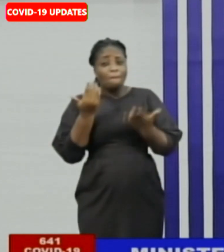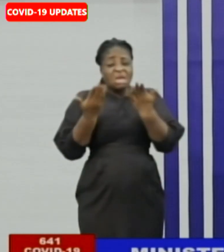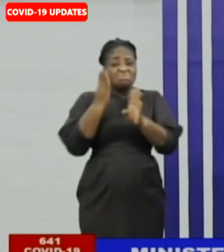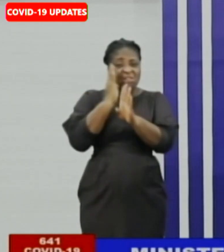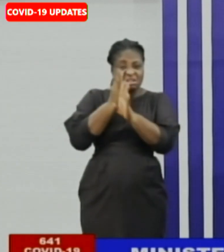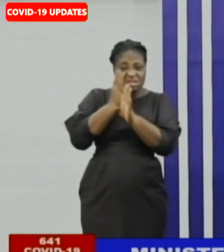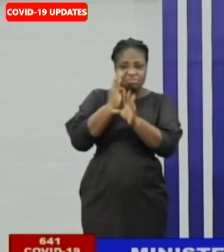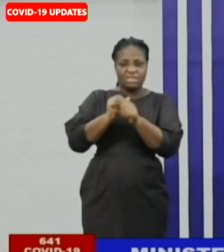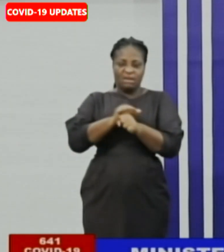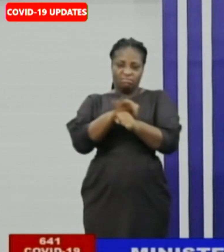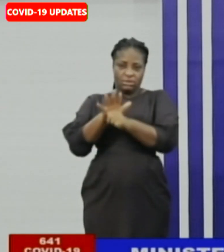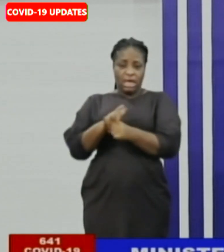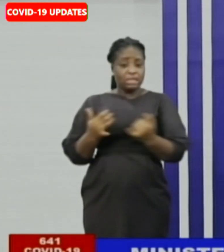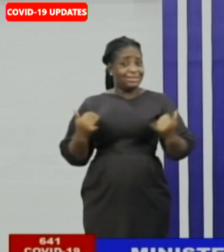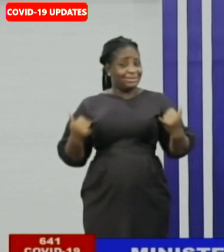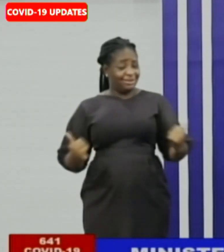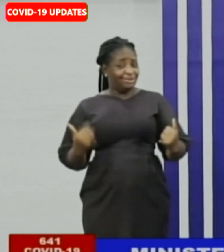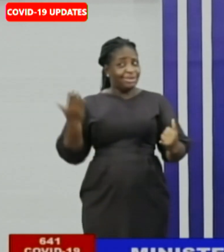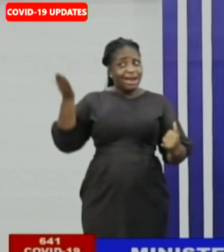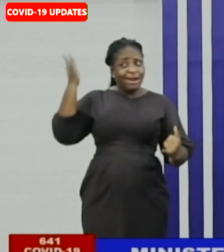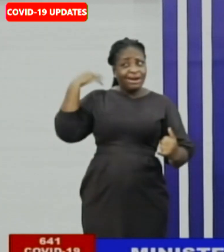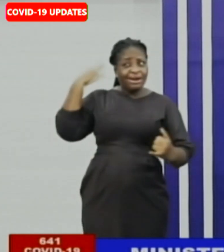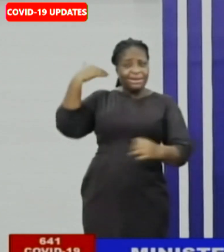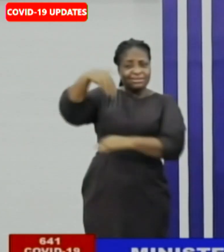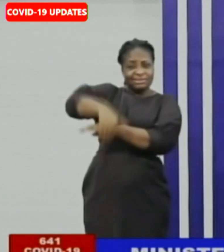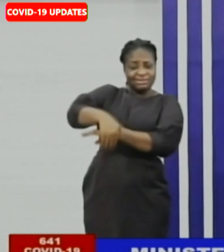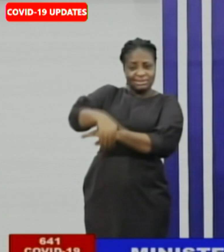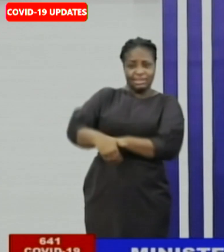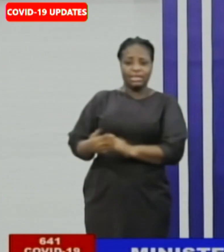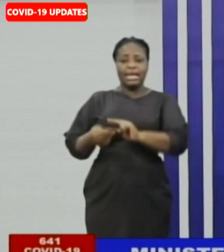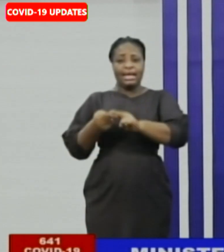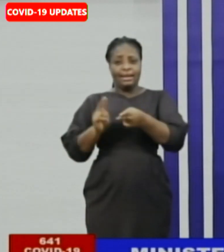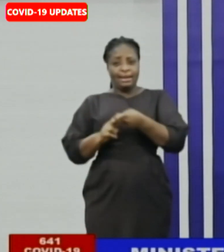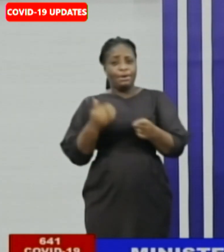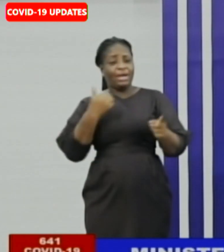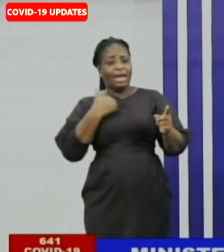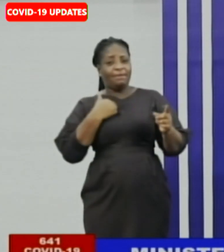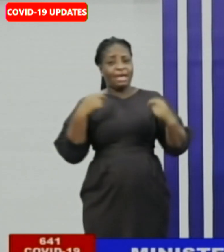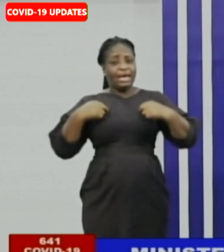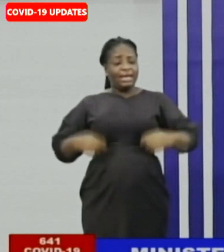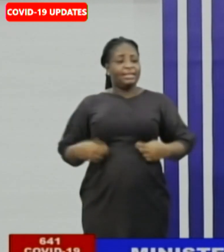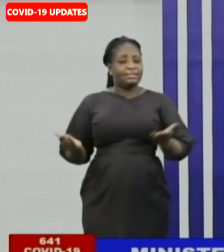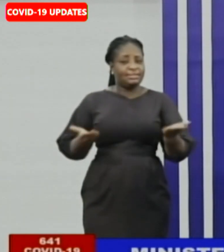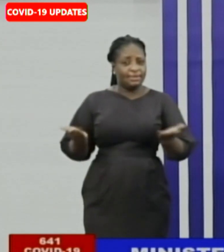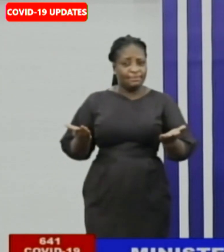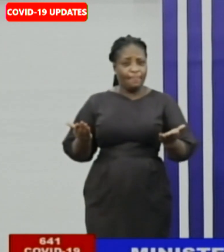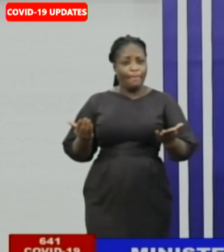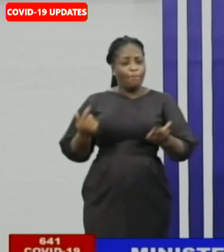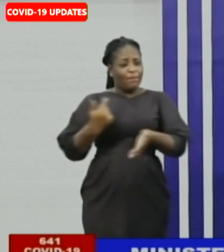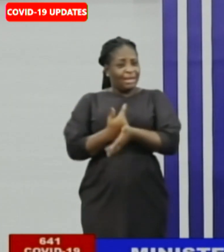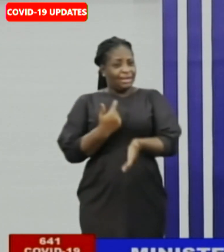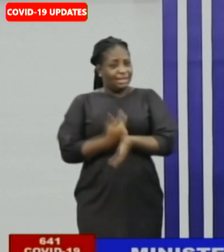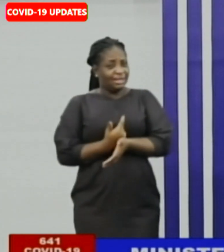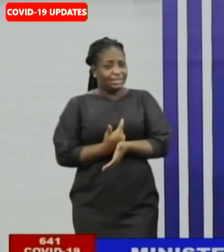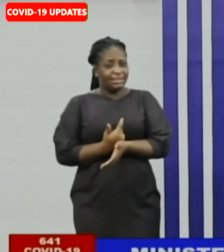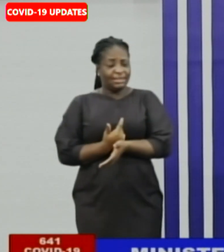test. As at now, as at last night, as at the latest figures updated by the Ghana Health Service, Ghana's case count, as I'm sure you